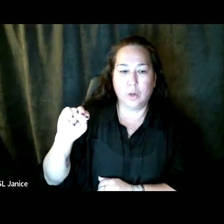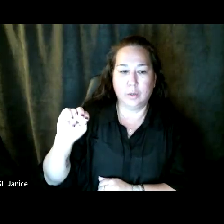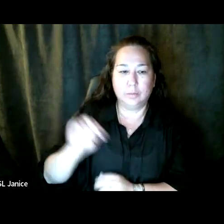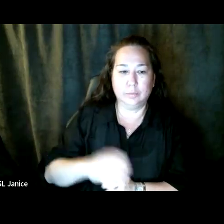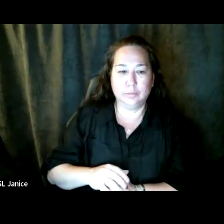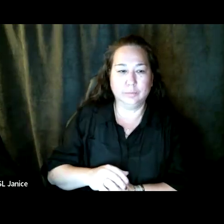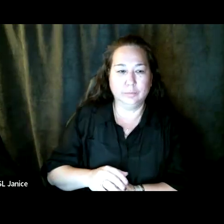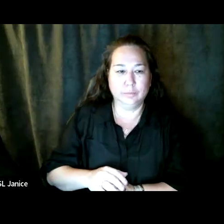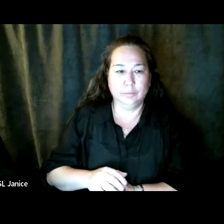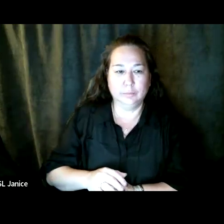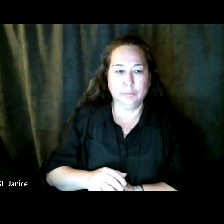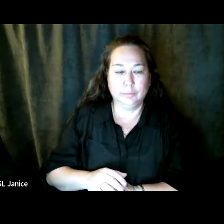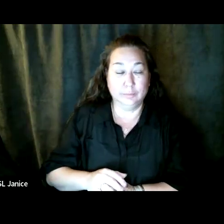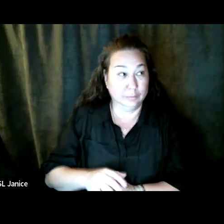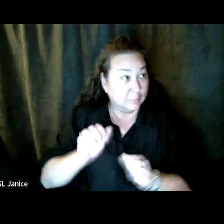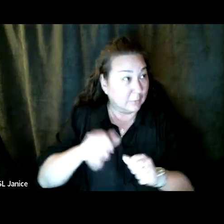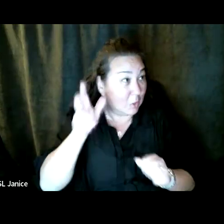Good evening. Can you hear me?